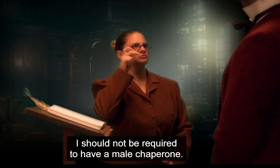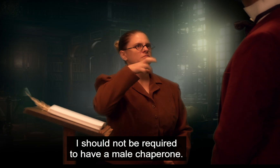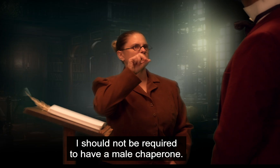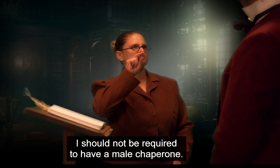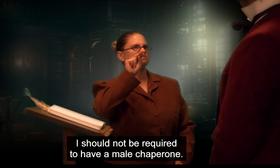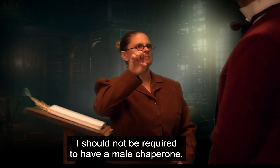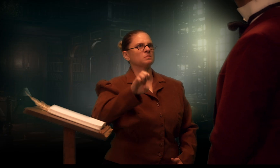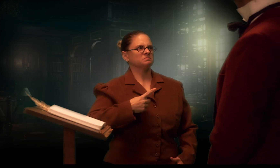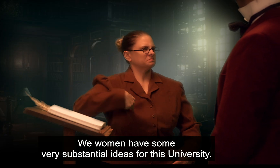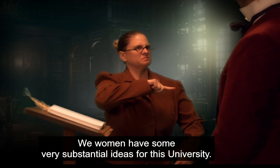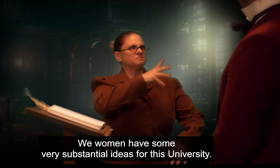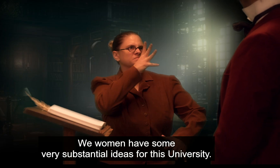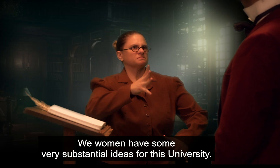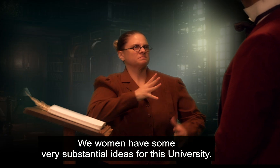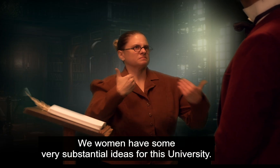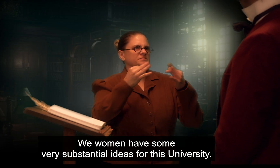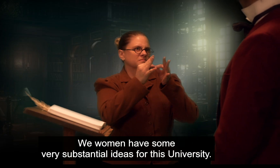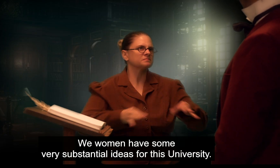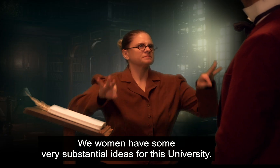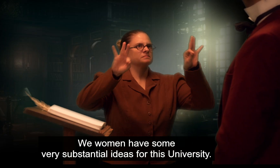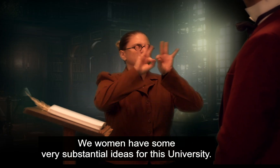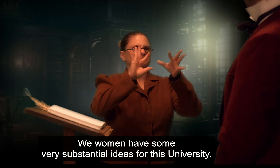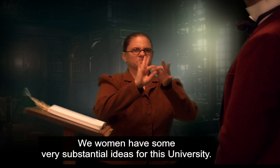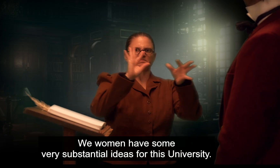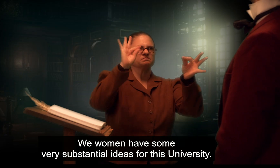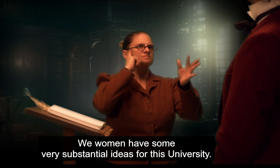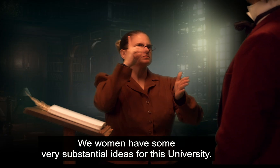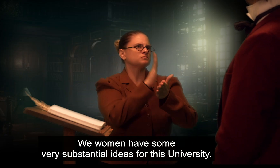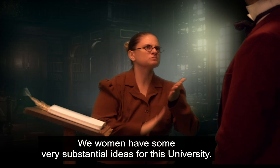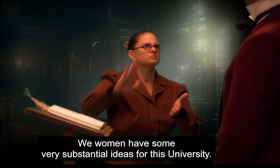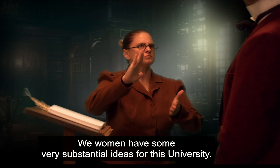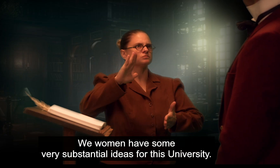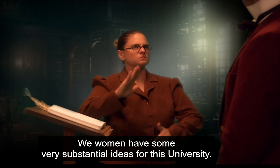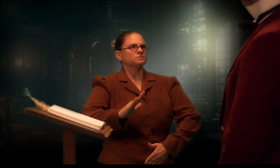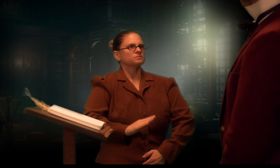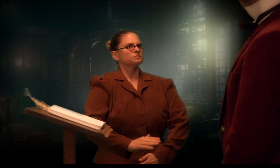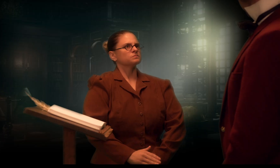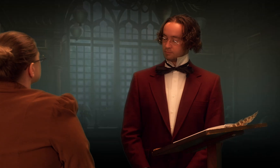chaperone. We women have some very substantial ideas for this university.